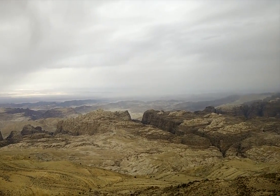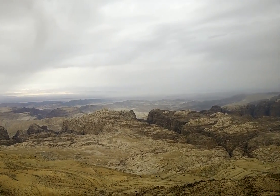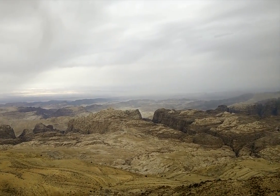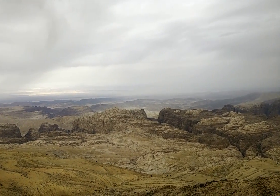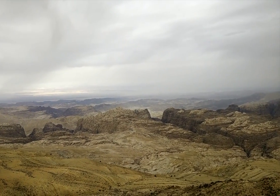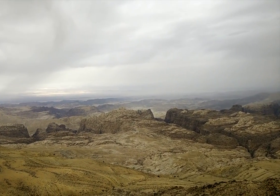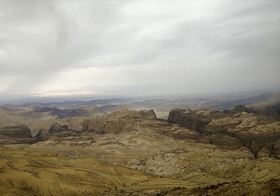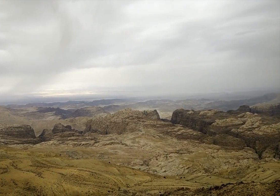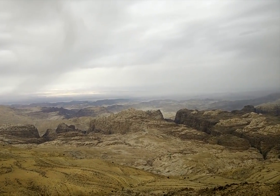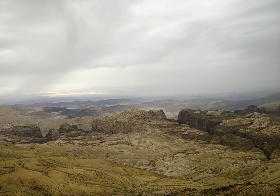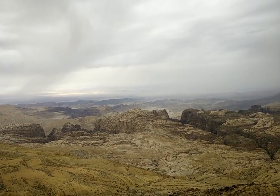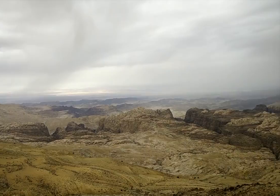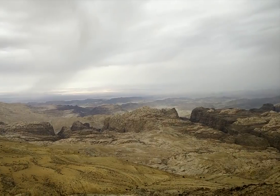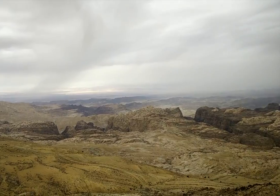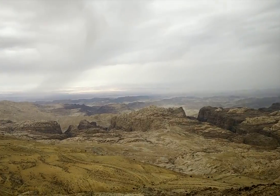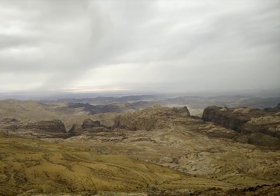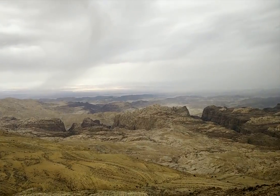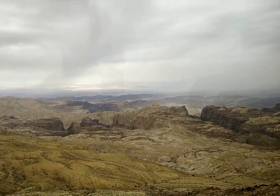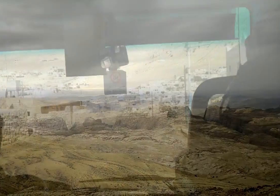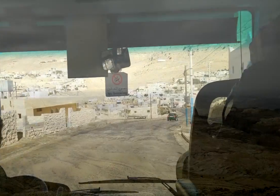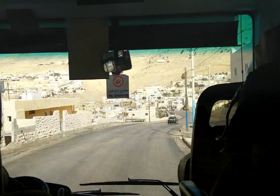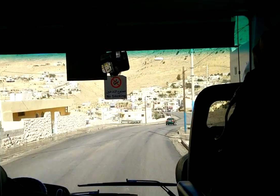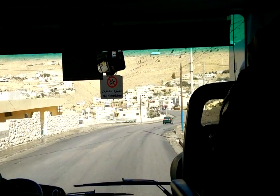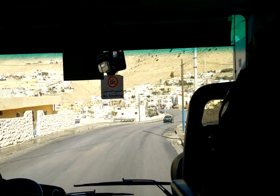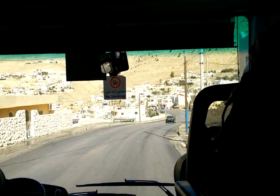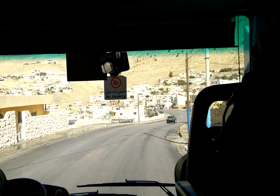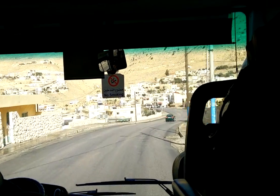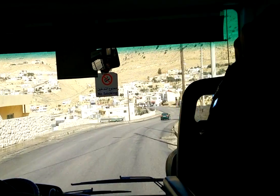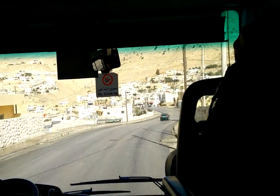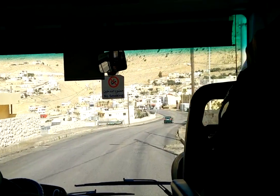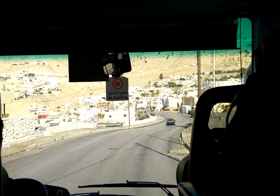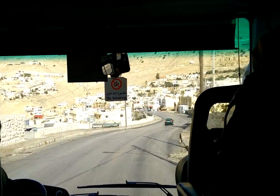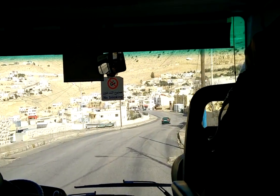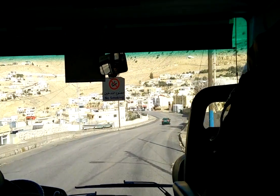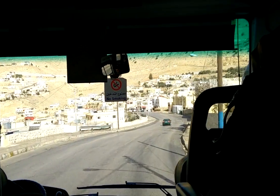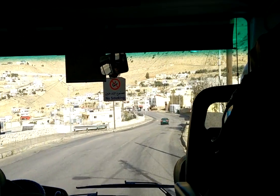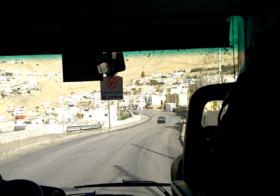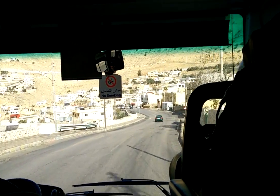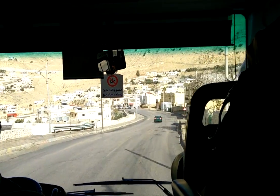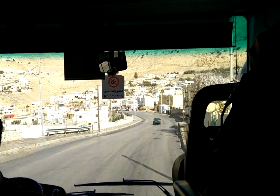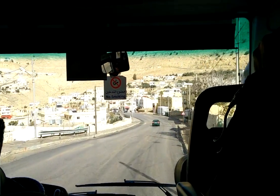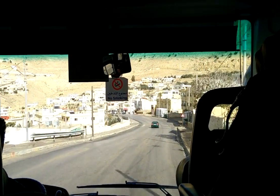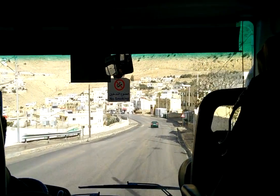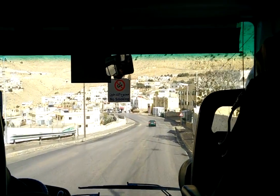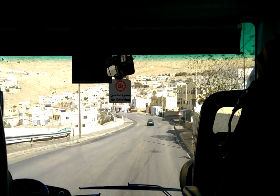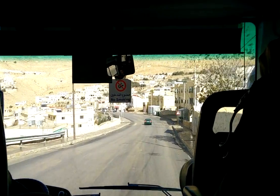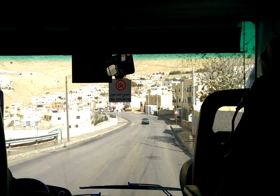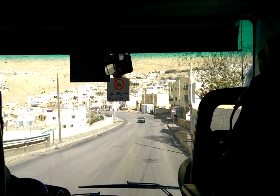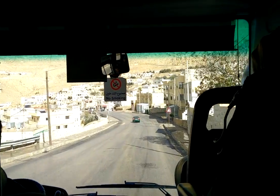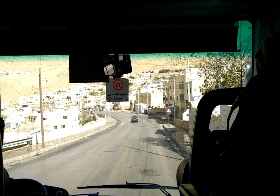Beautiful if you like dry. It was the capital of the